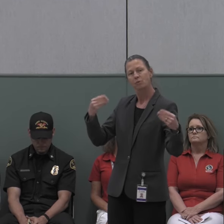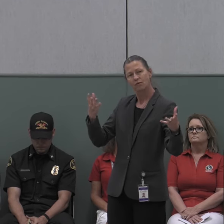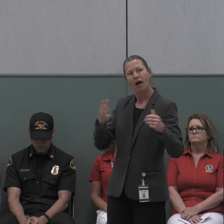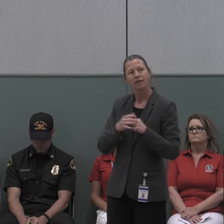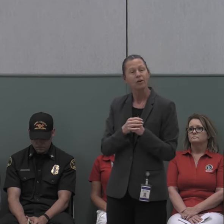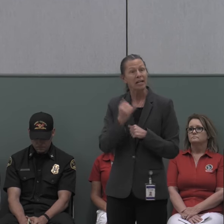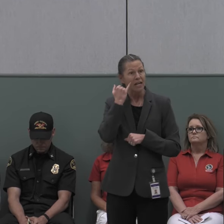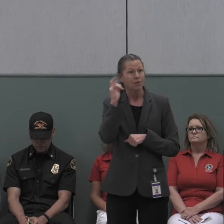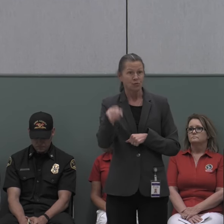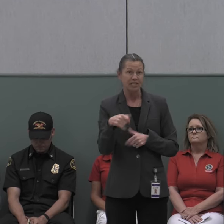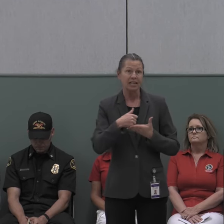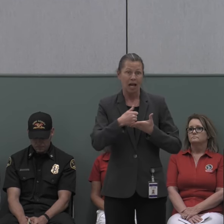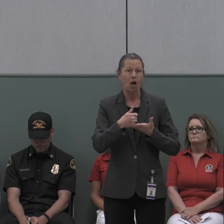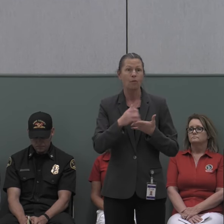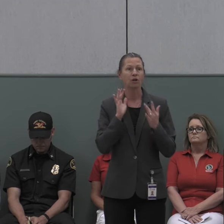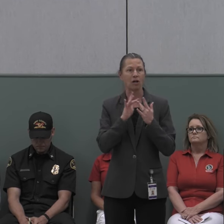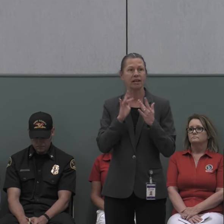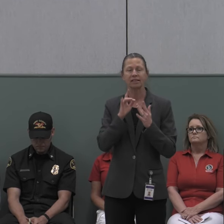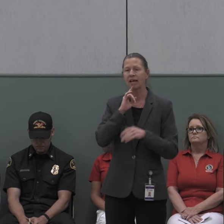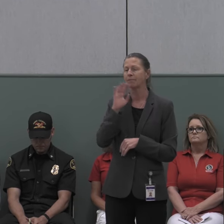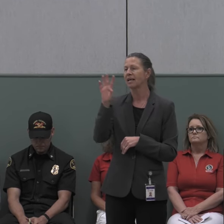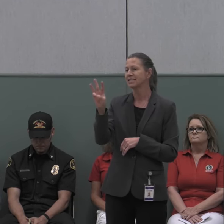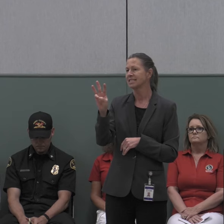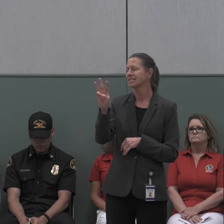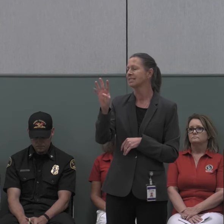number, which again is